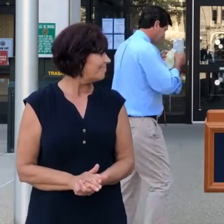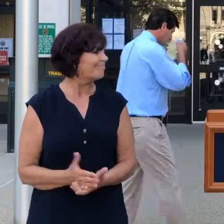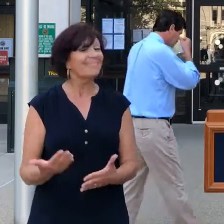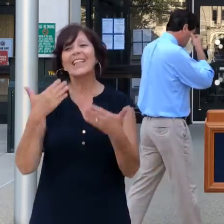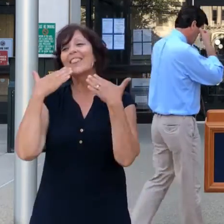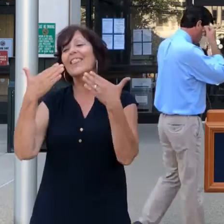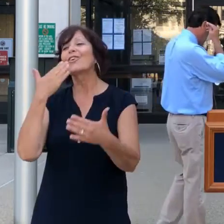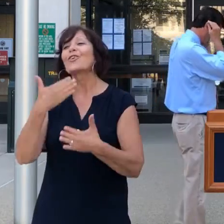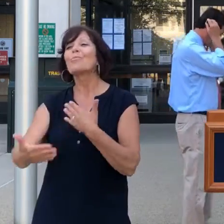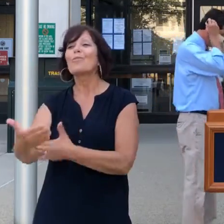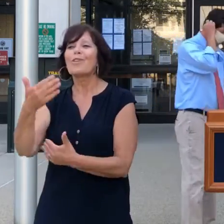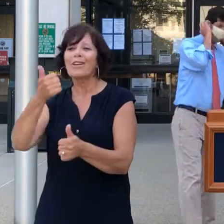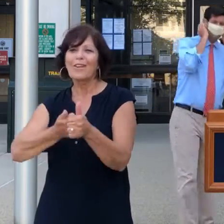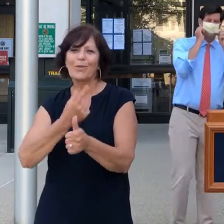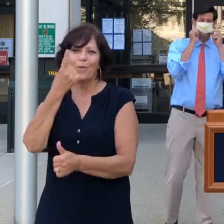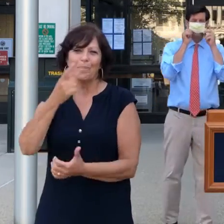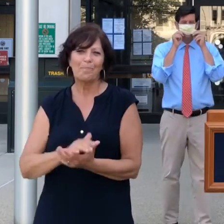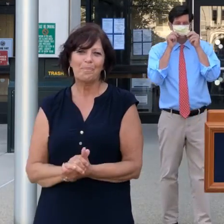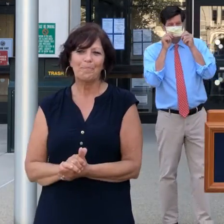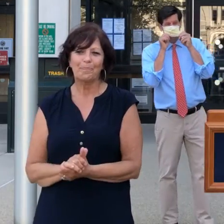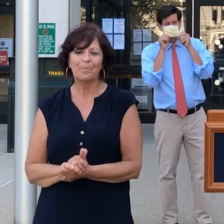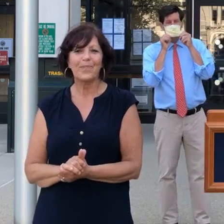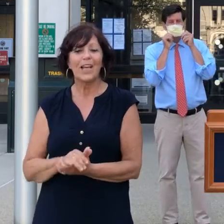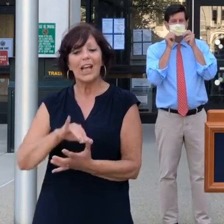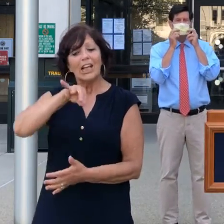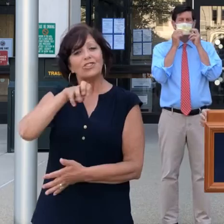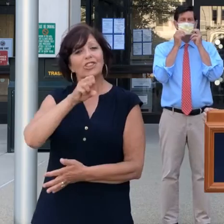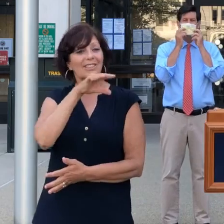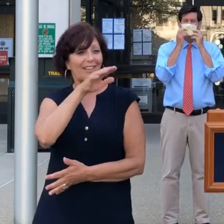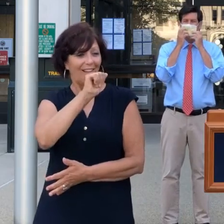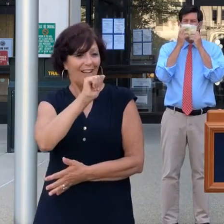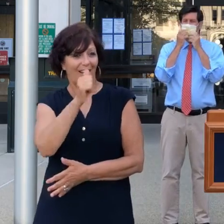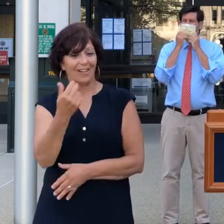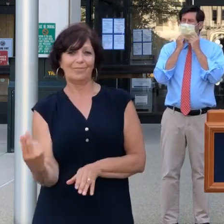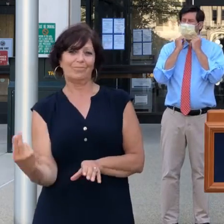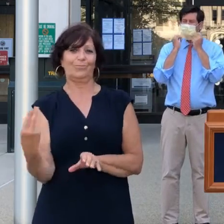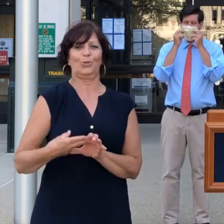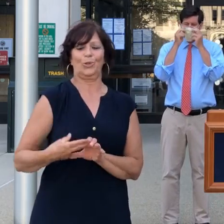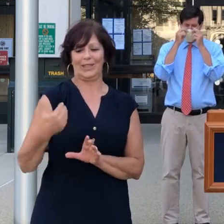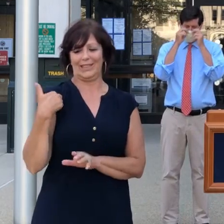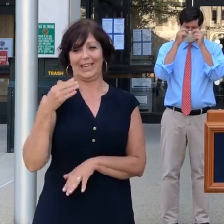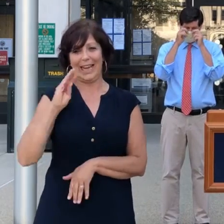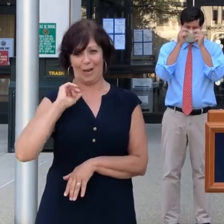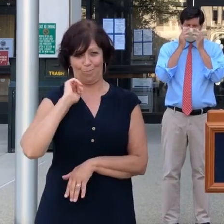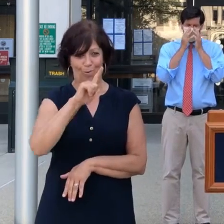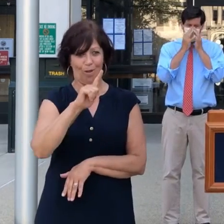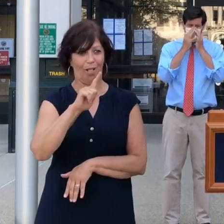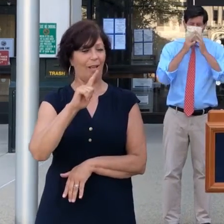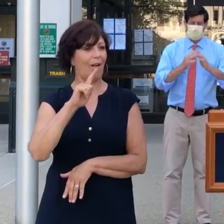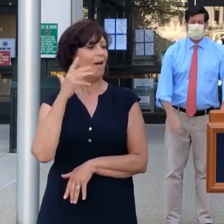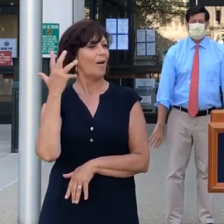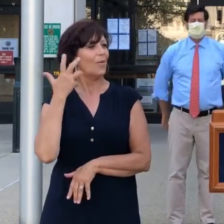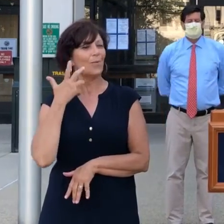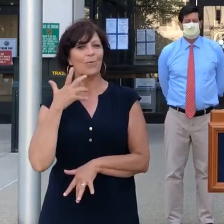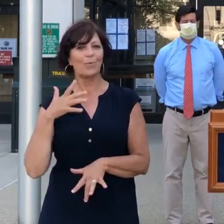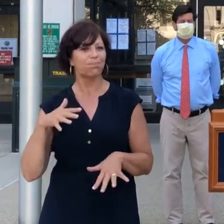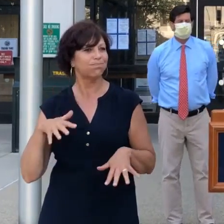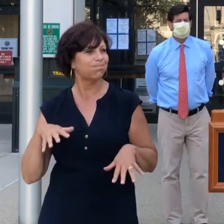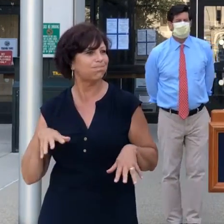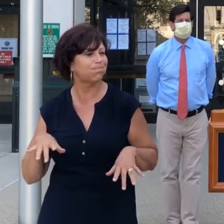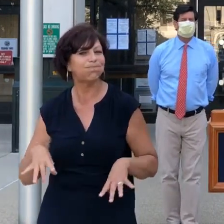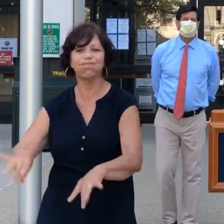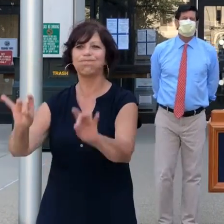Thank you, sir. Good morning, everyone. Jessica joined us in April and really hit the ground running. She's